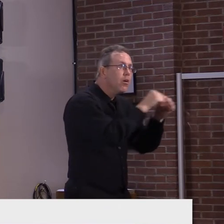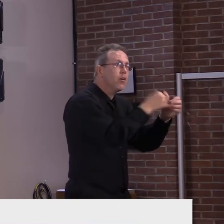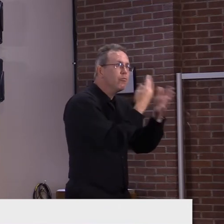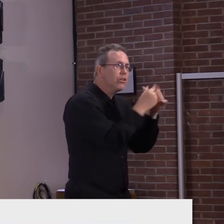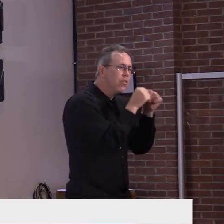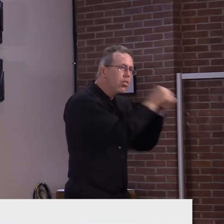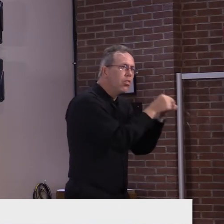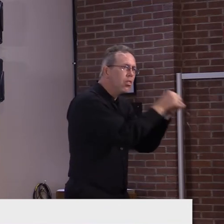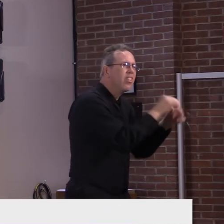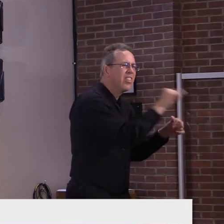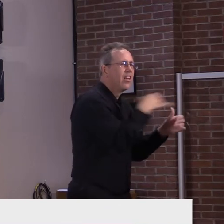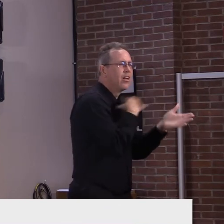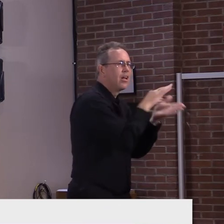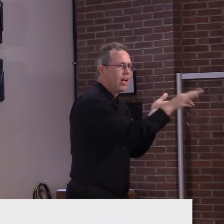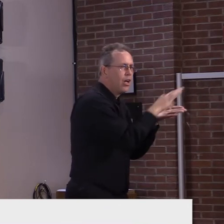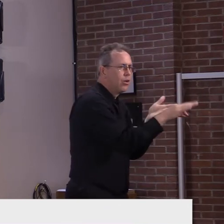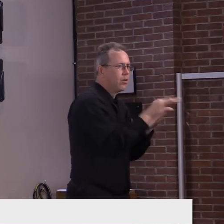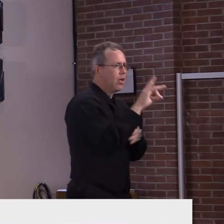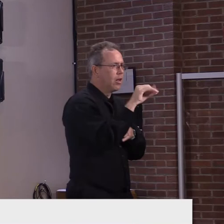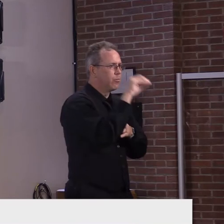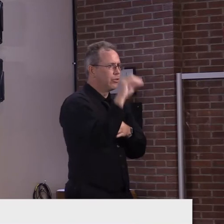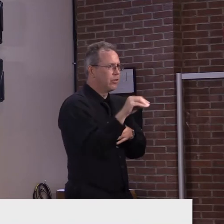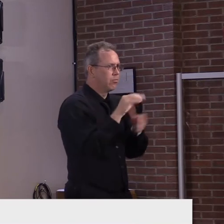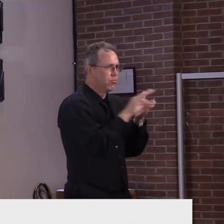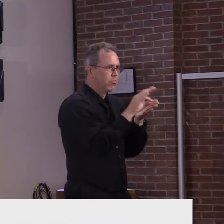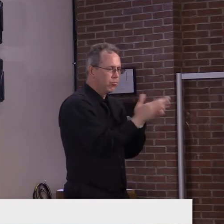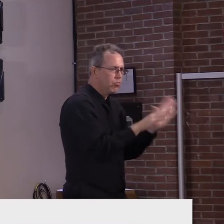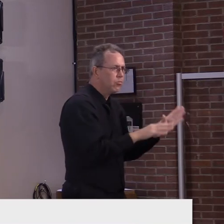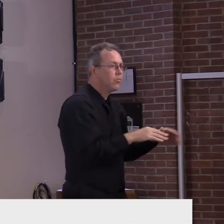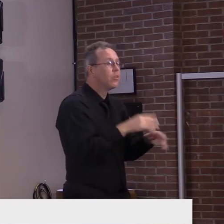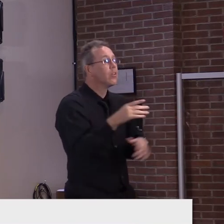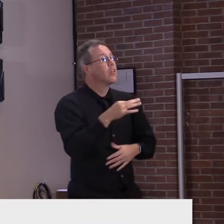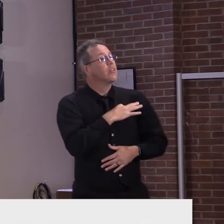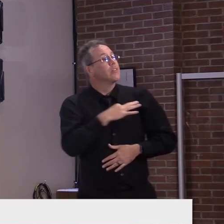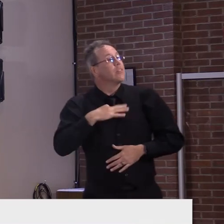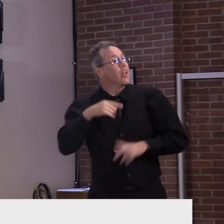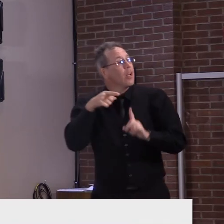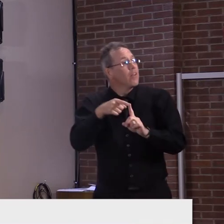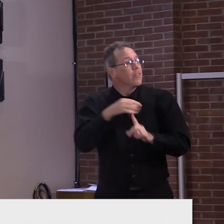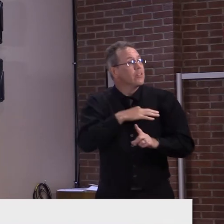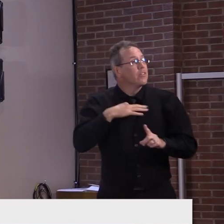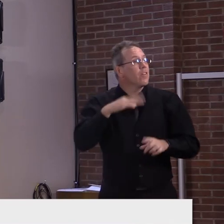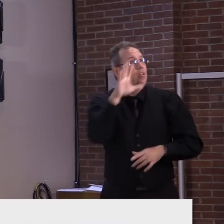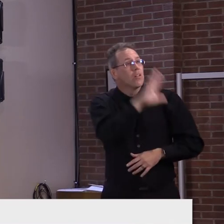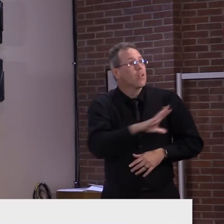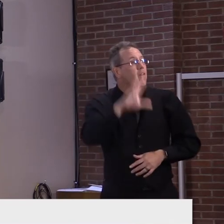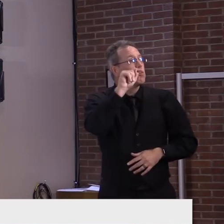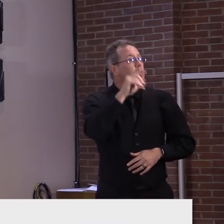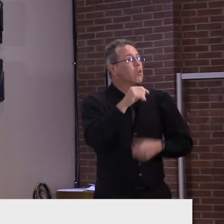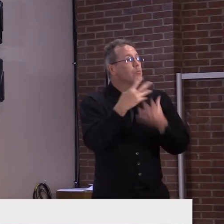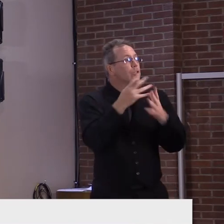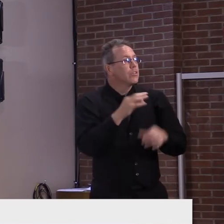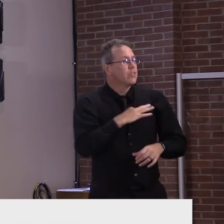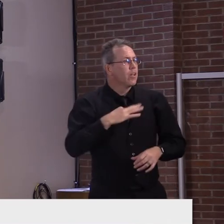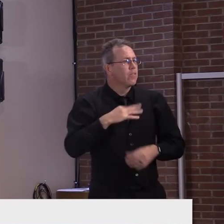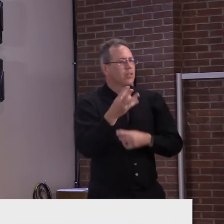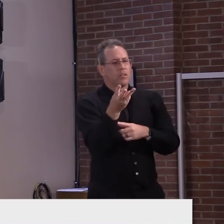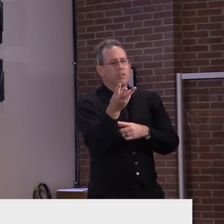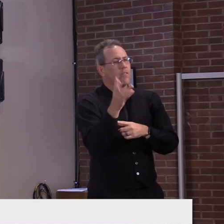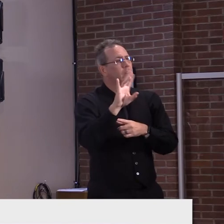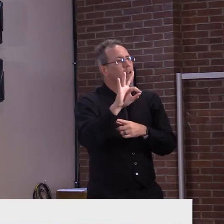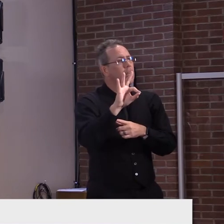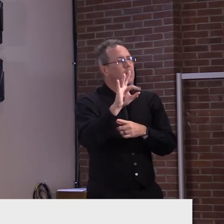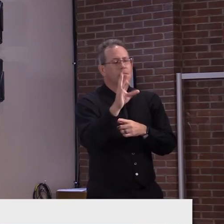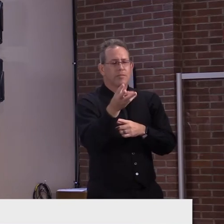incarcerated, so about 80%. About 79% of total staff eligible to receive the vaccination have